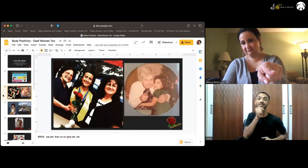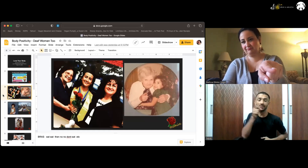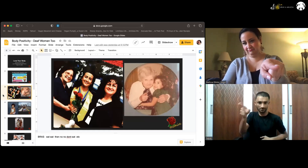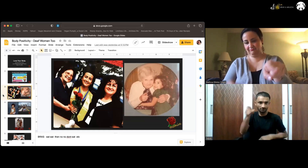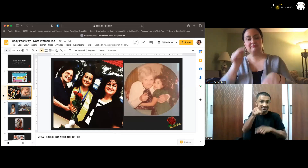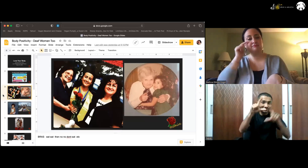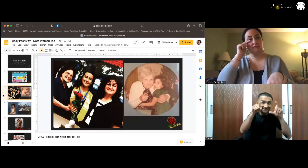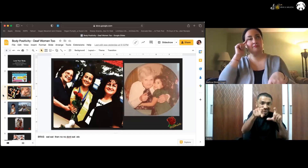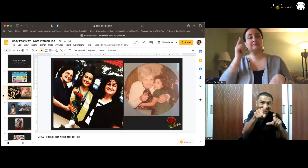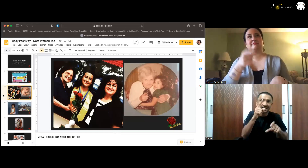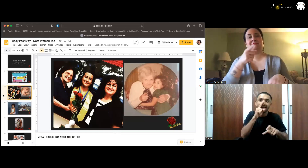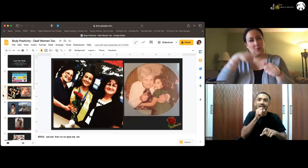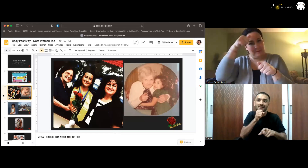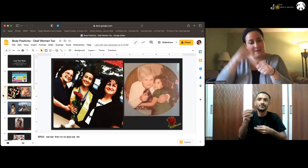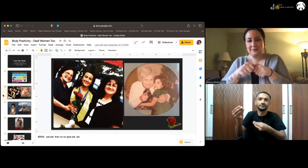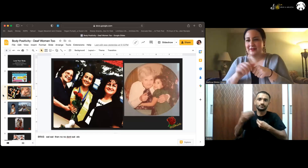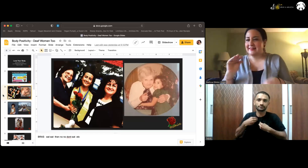So that's my grandfather you see in the picture.